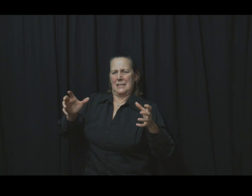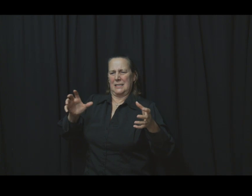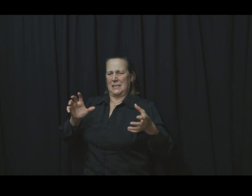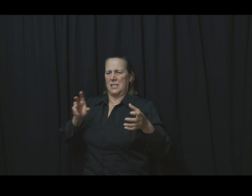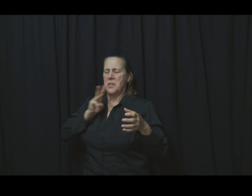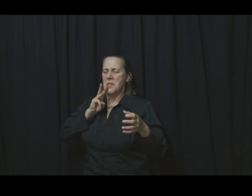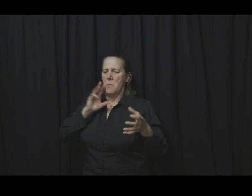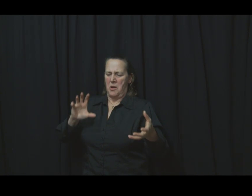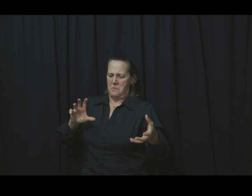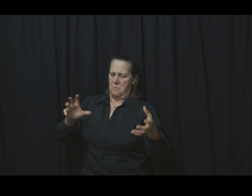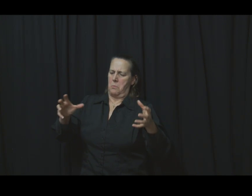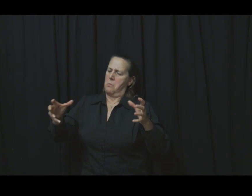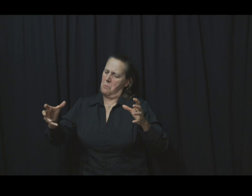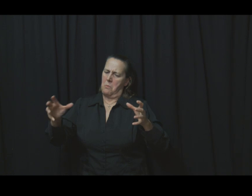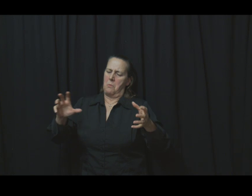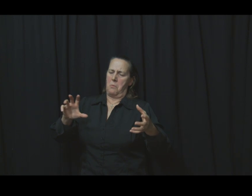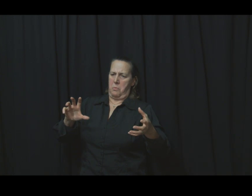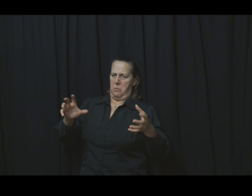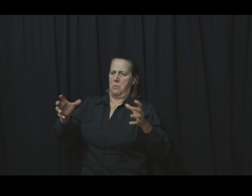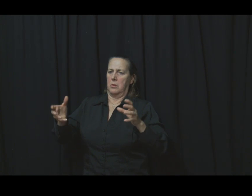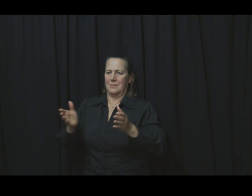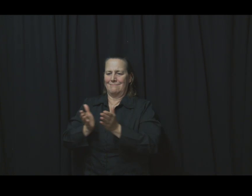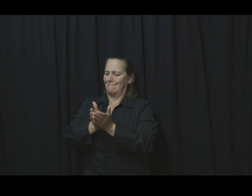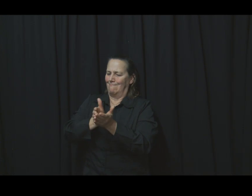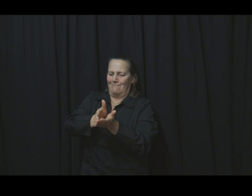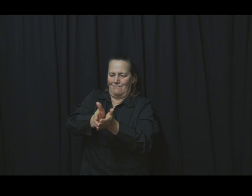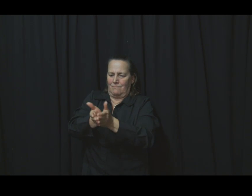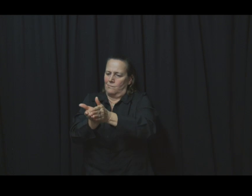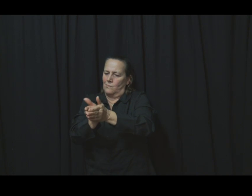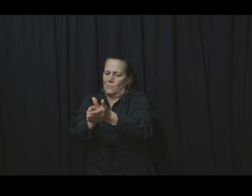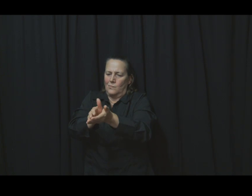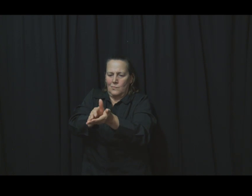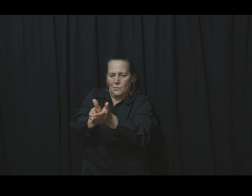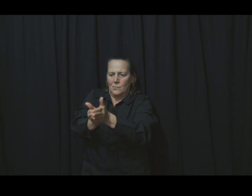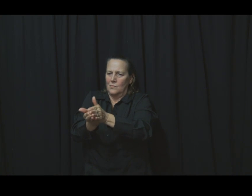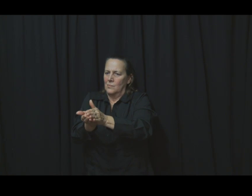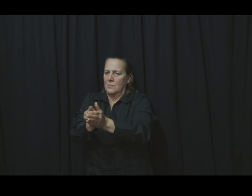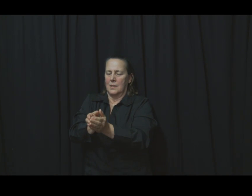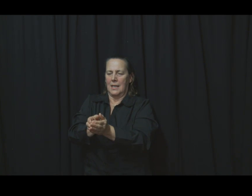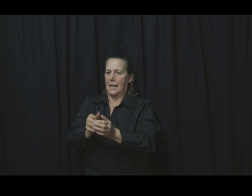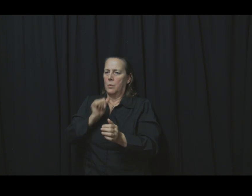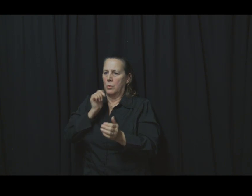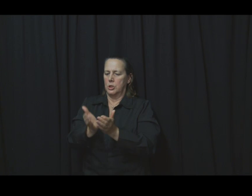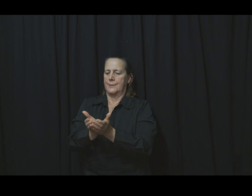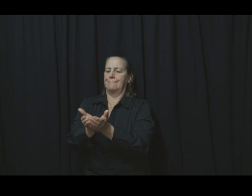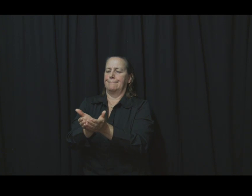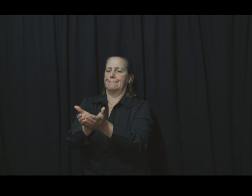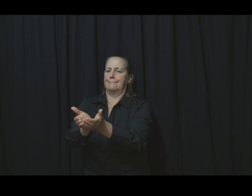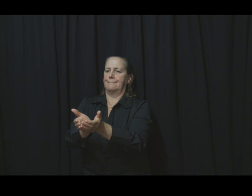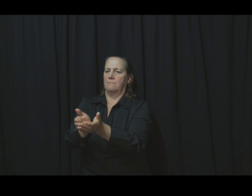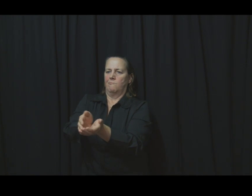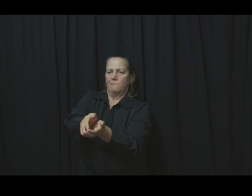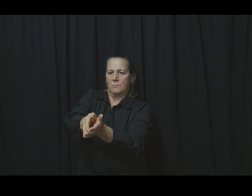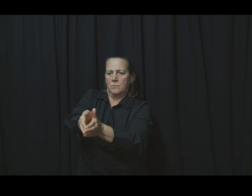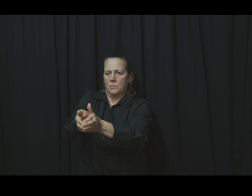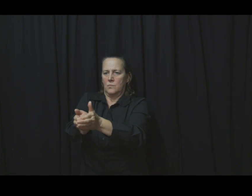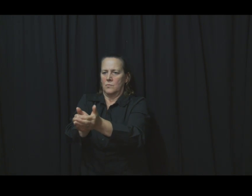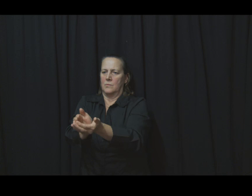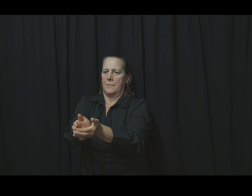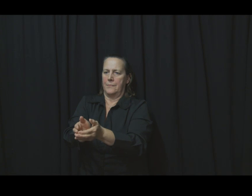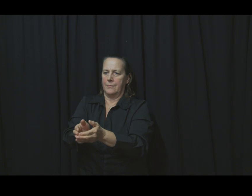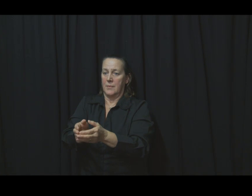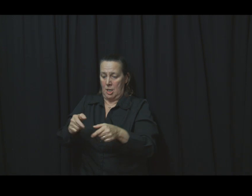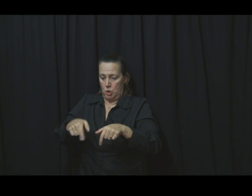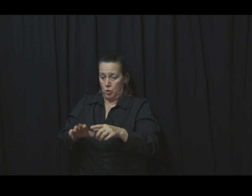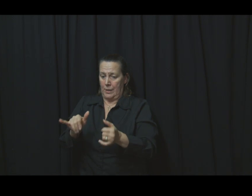It would twist this way, and this way. And in all that twisting, it leaked.